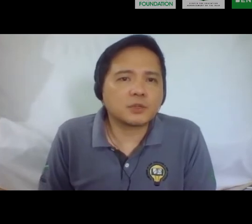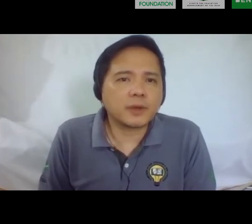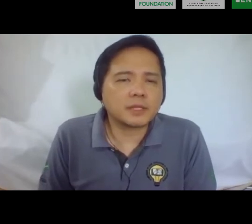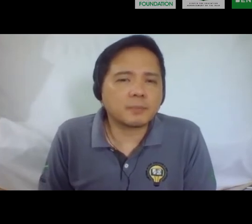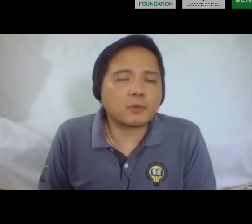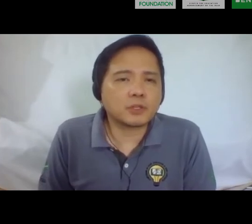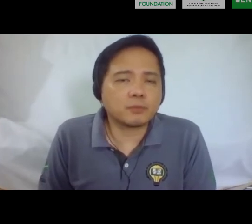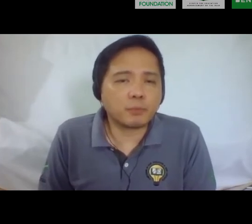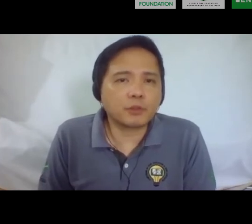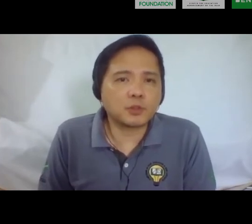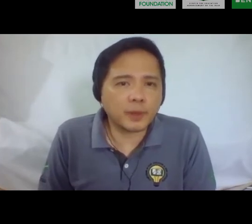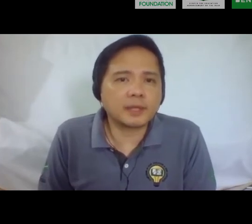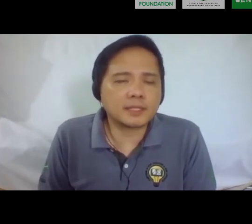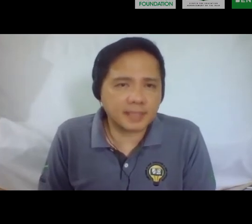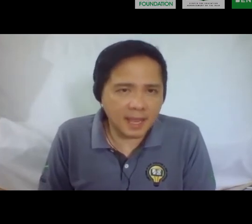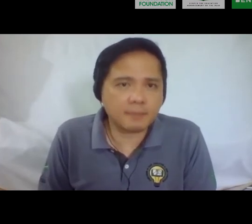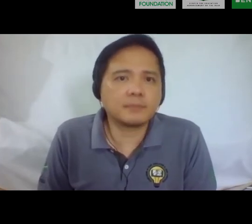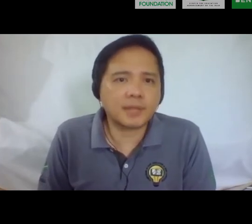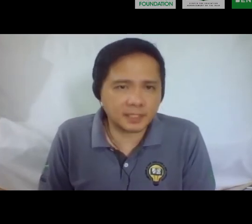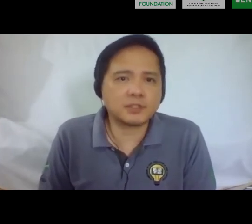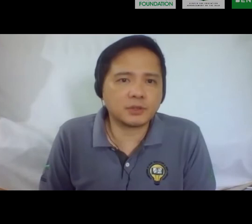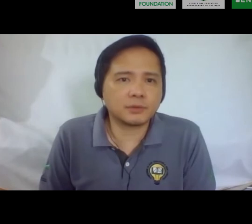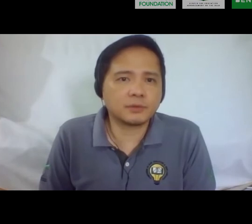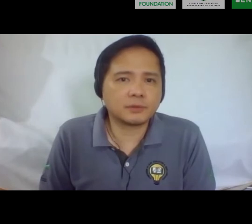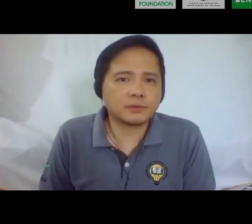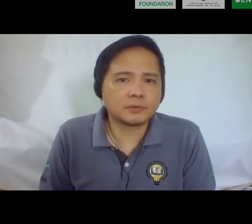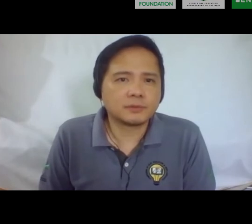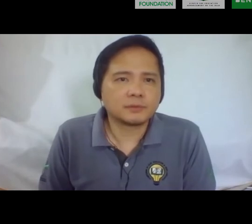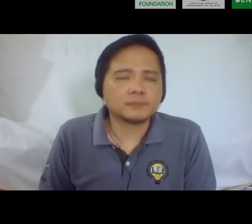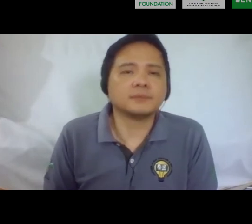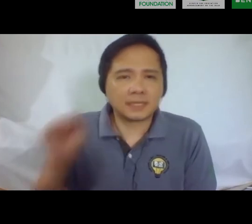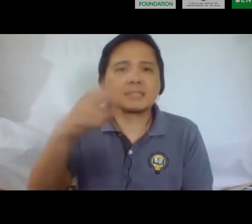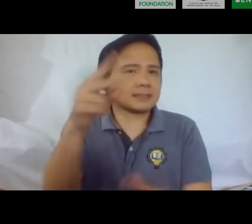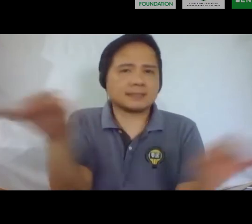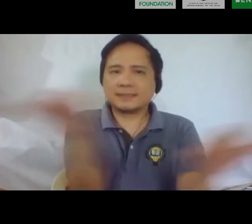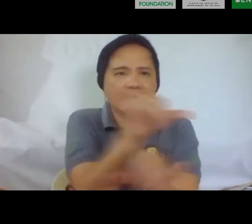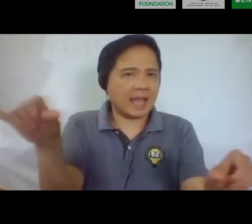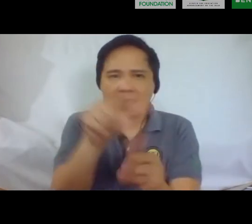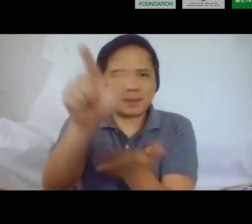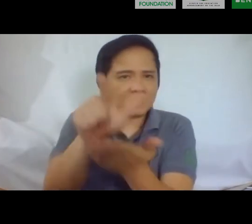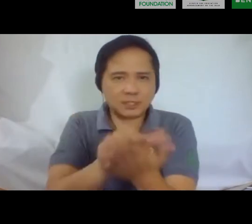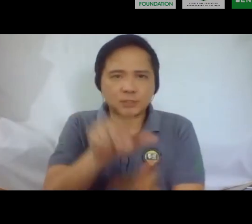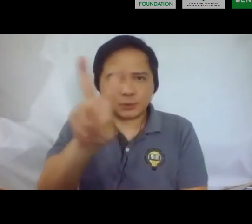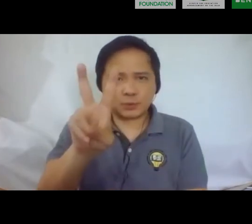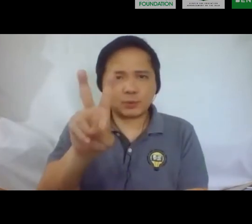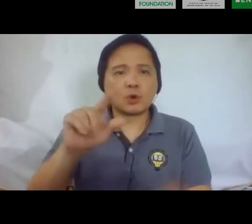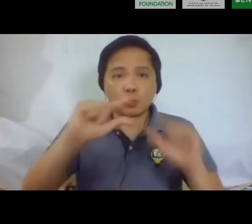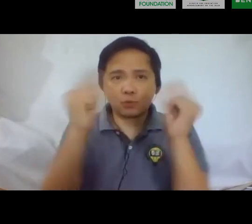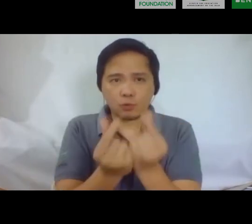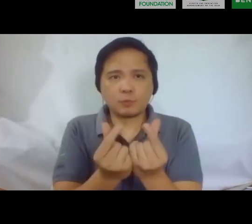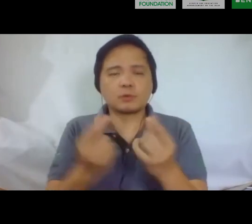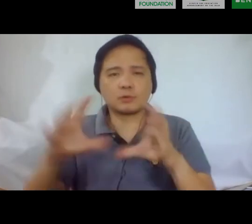Yes, we're doing but we're both doing the same lesson 2. Yes, yes. You're both doing the same thing and you'll